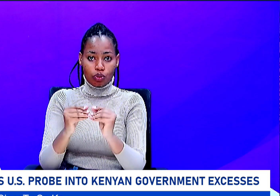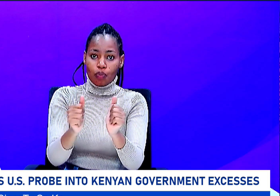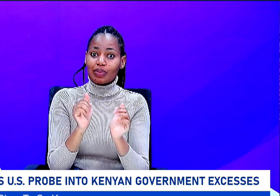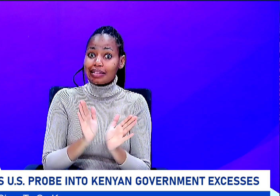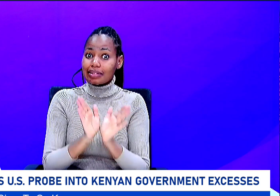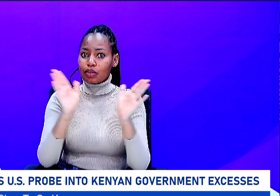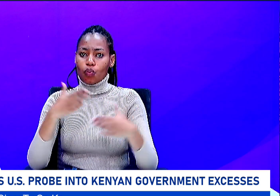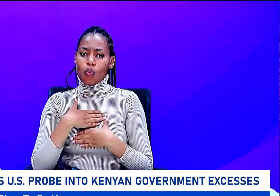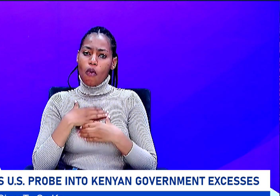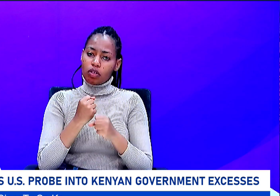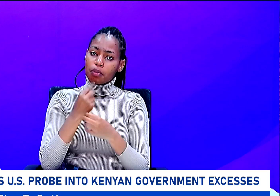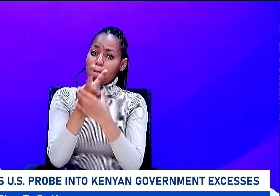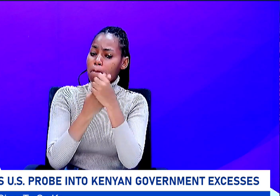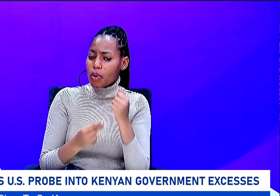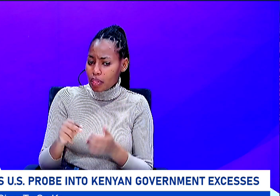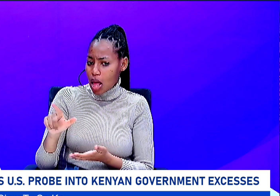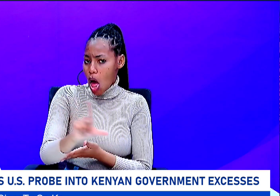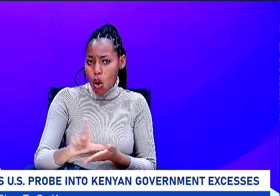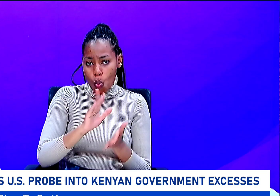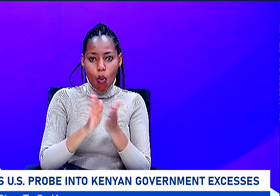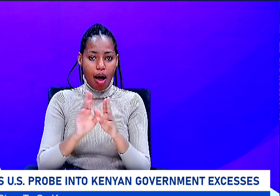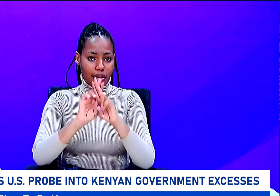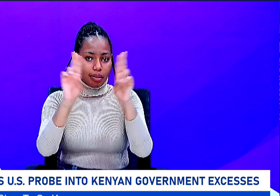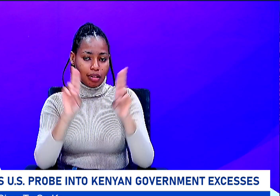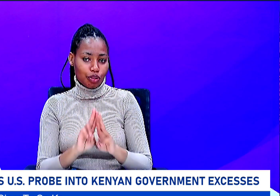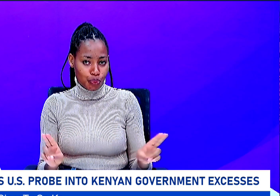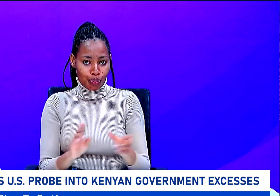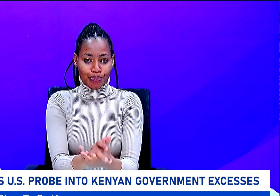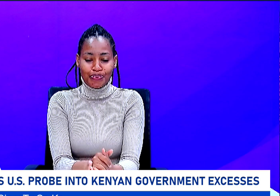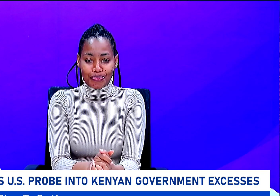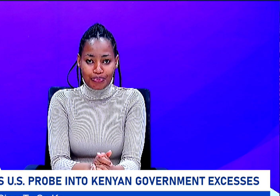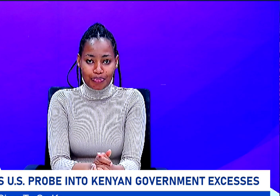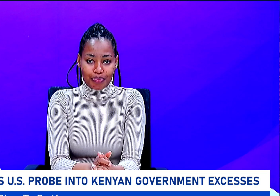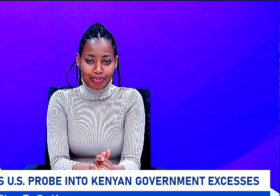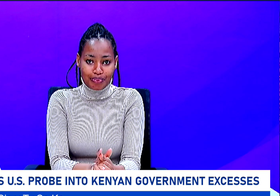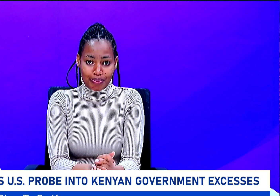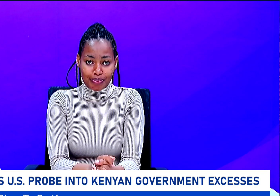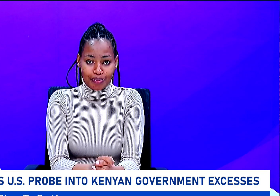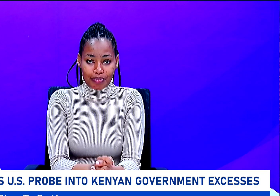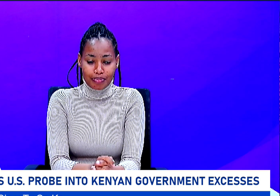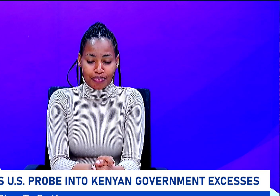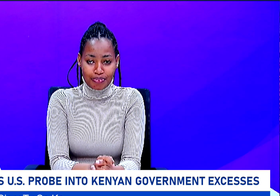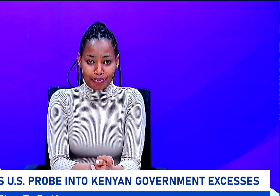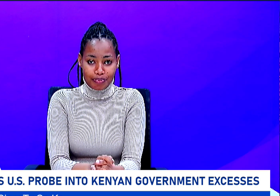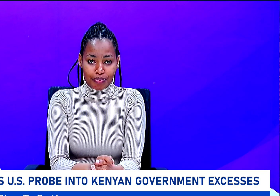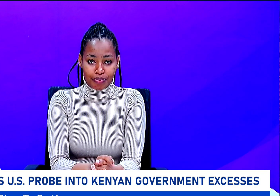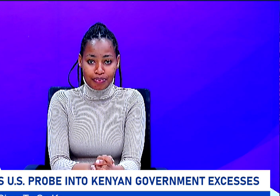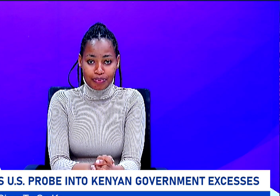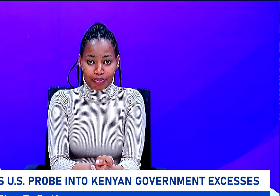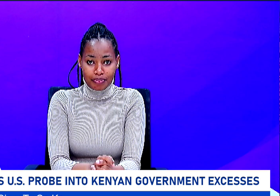further stated that probe should be impartial and guided by facts, adding that it could